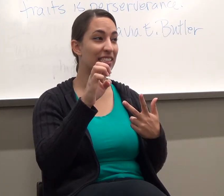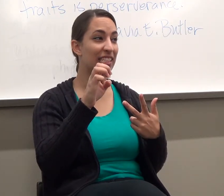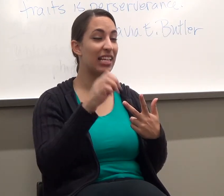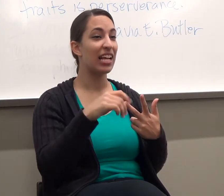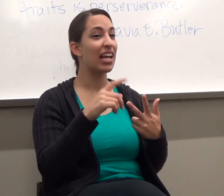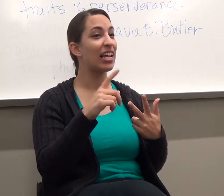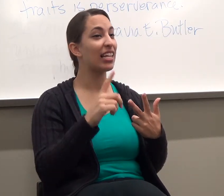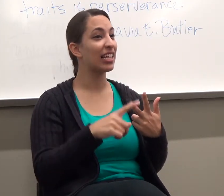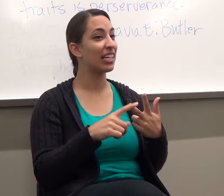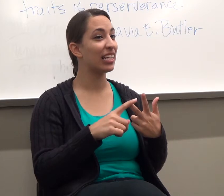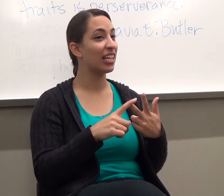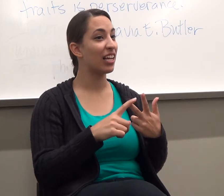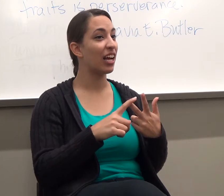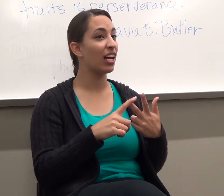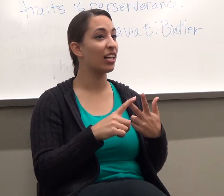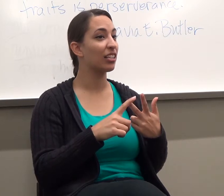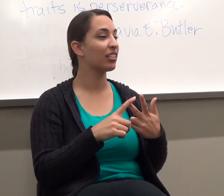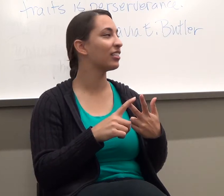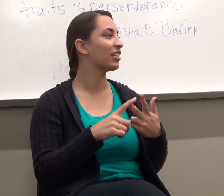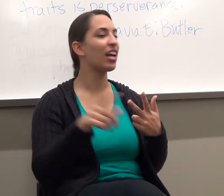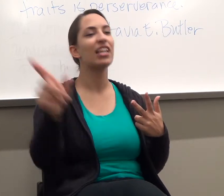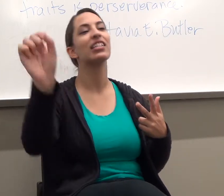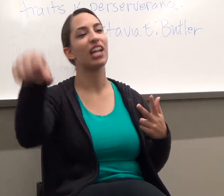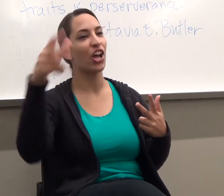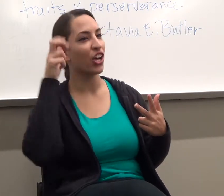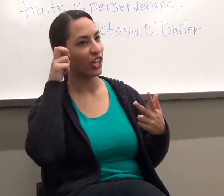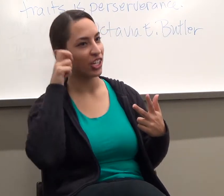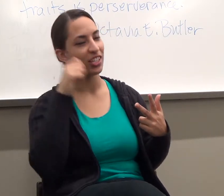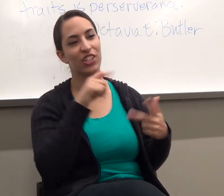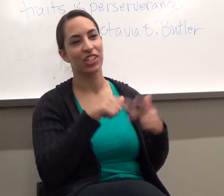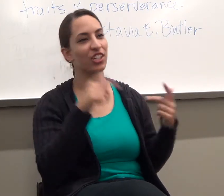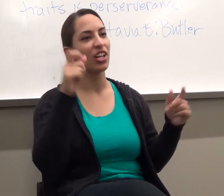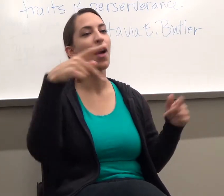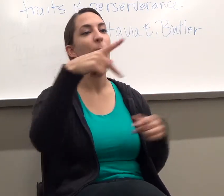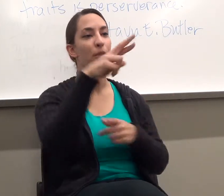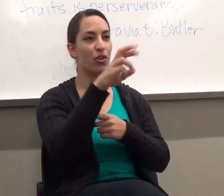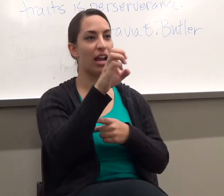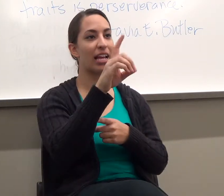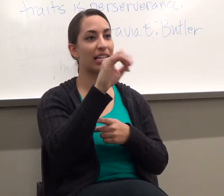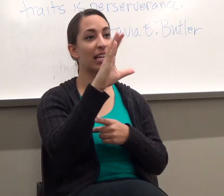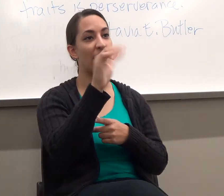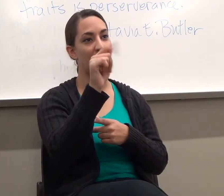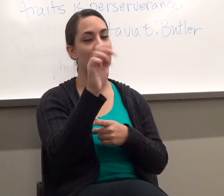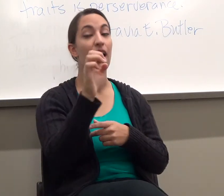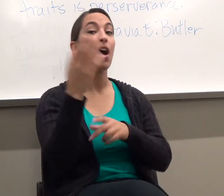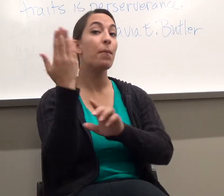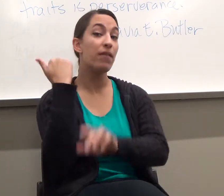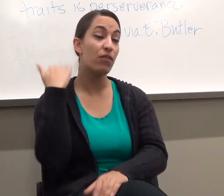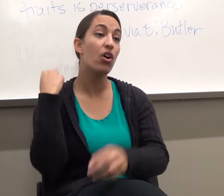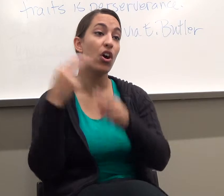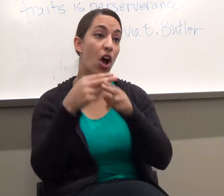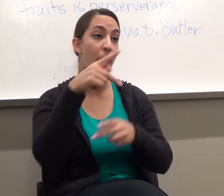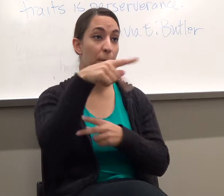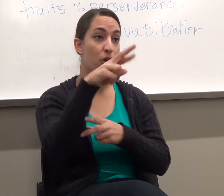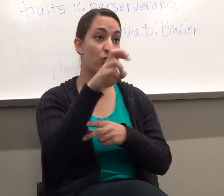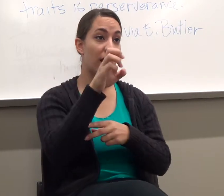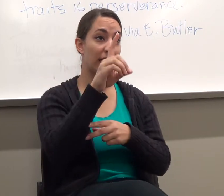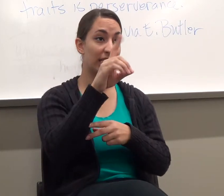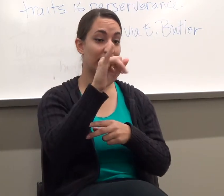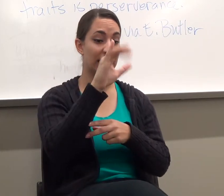A predicate. Good, okay. It used to be called a predicate. Now, what's a predicate?